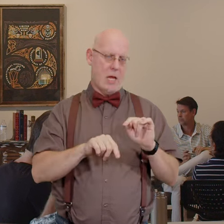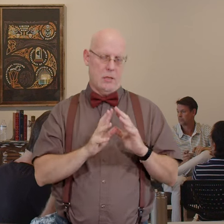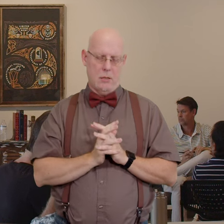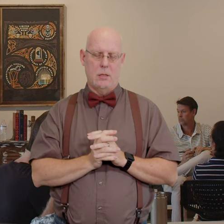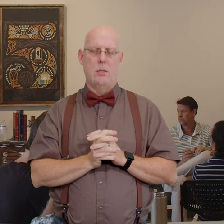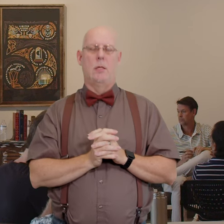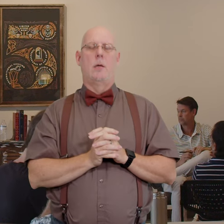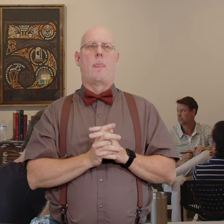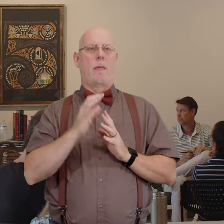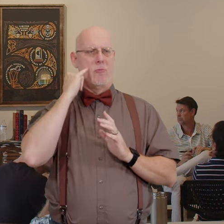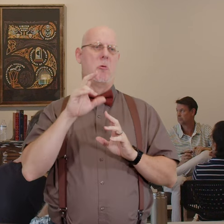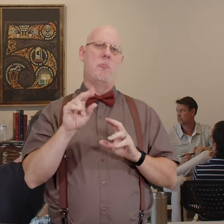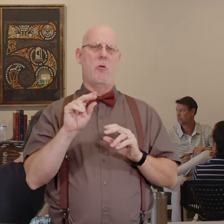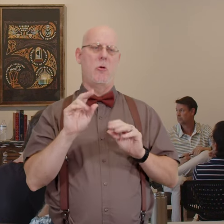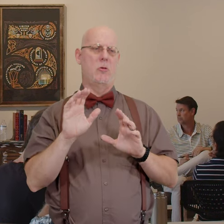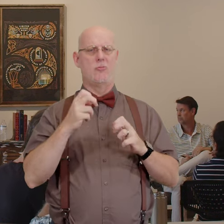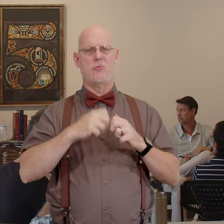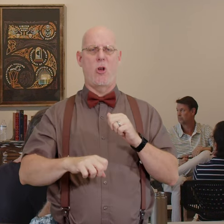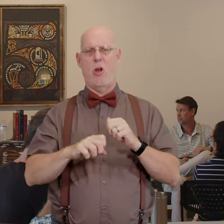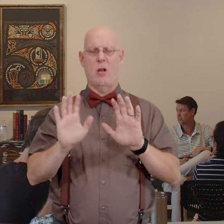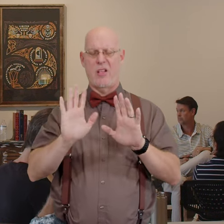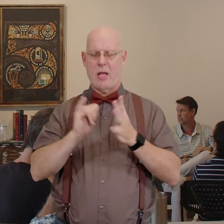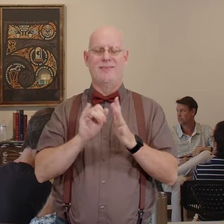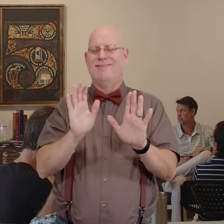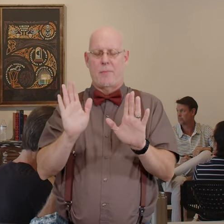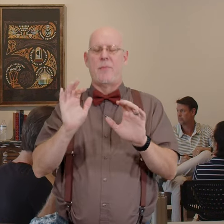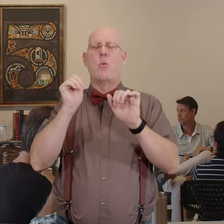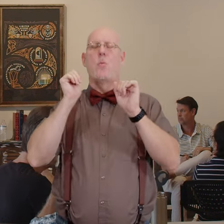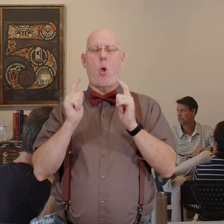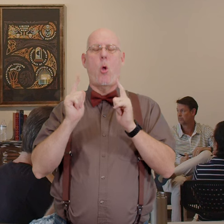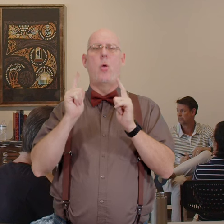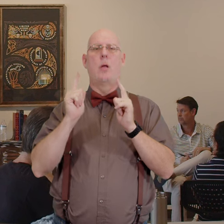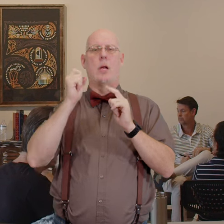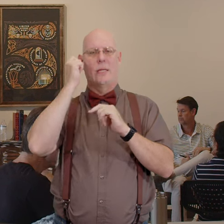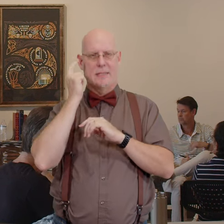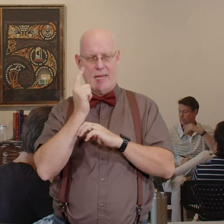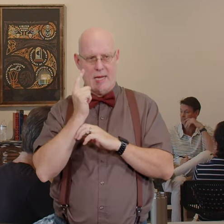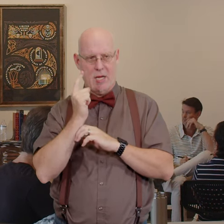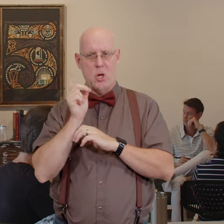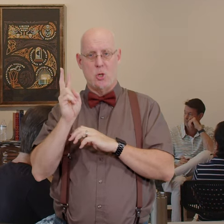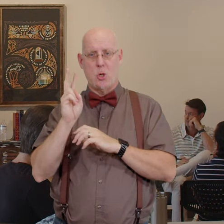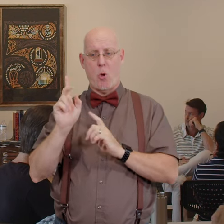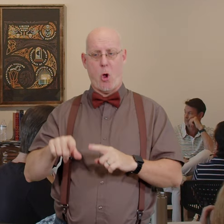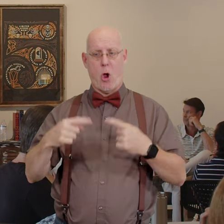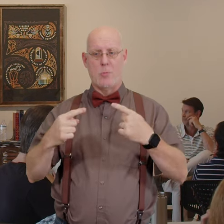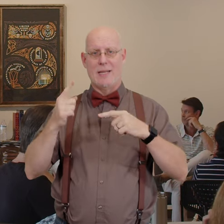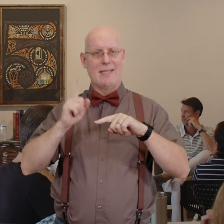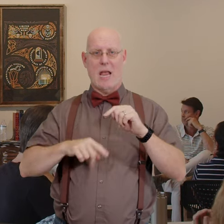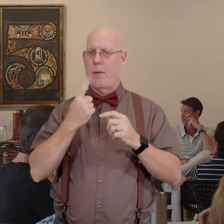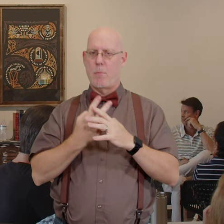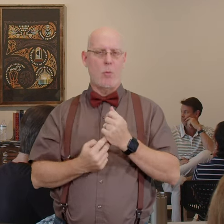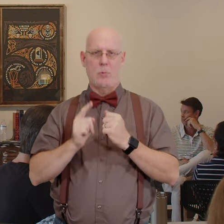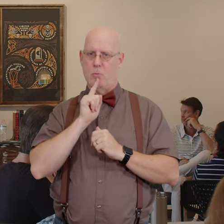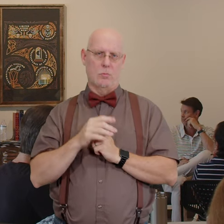falsity. And in case you're like, no, like you're too hard-nosed on this, we can all logically understand that two opposing arguments can't